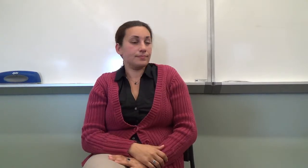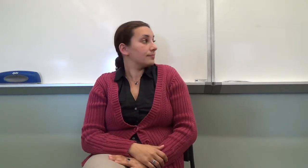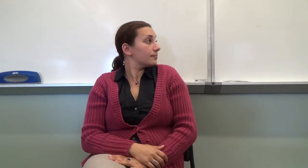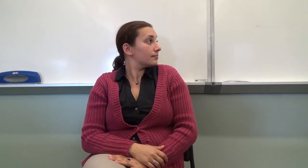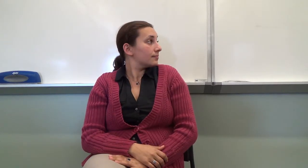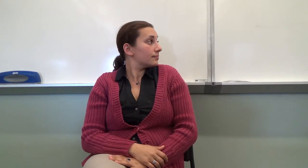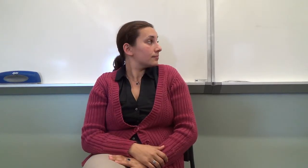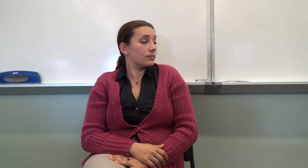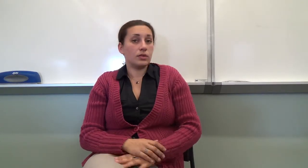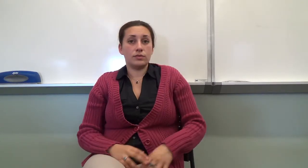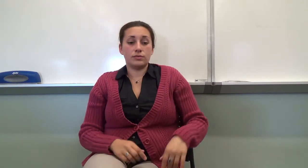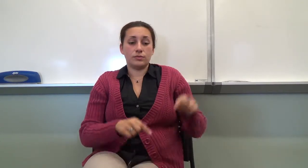Here's A and here's B,